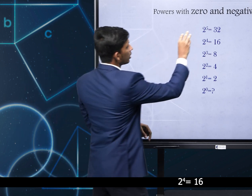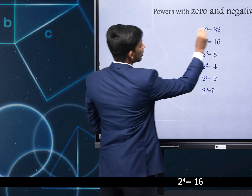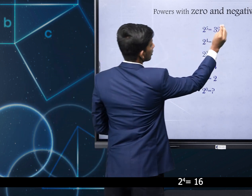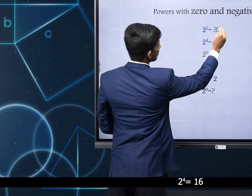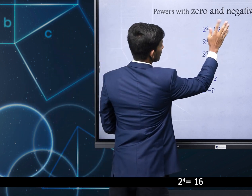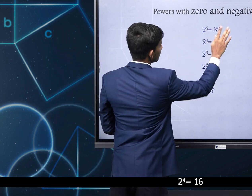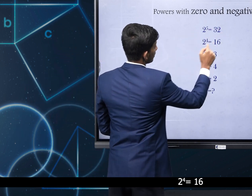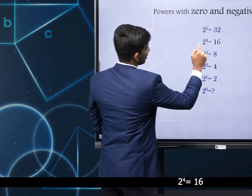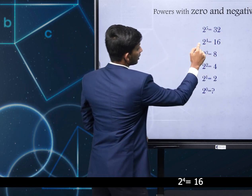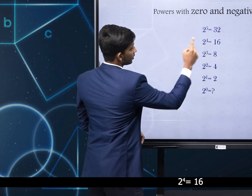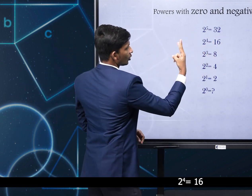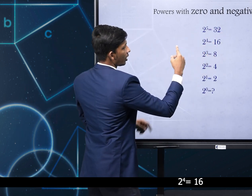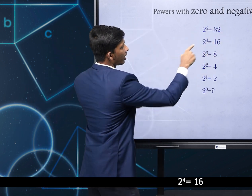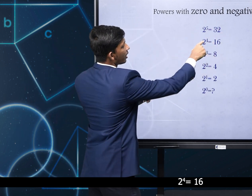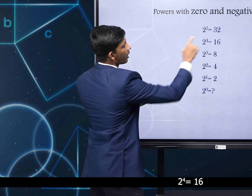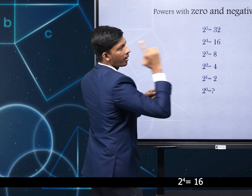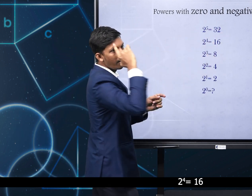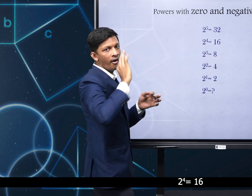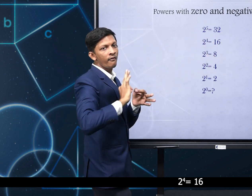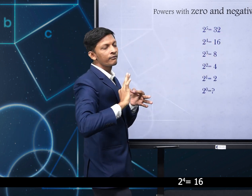2 to the power of 4 is equal to 16.